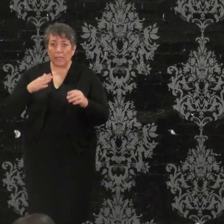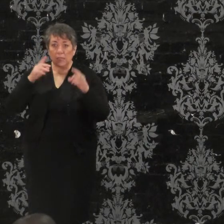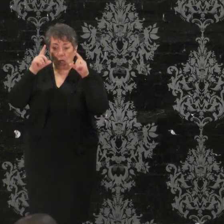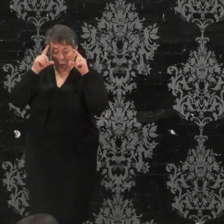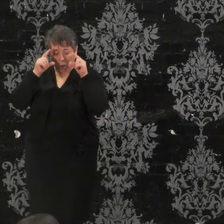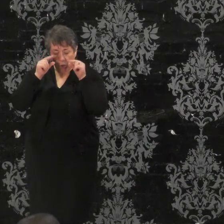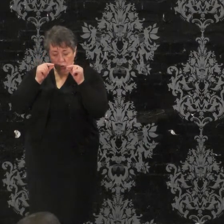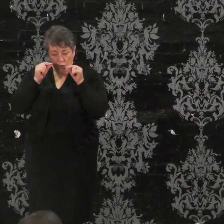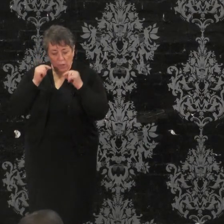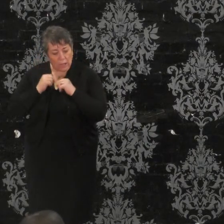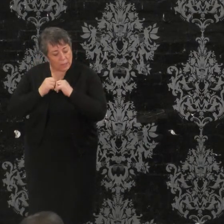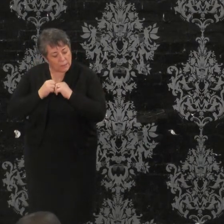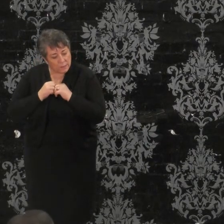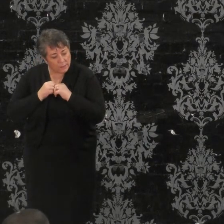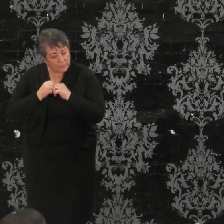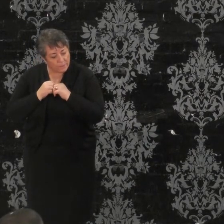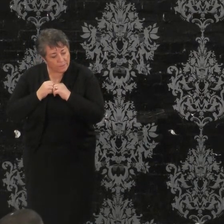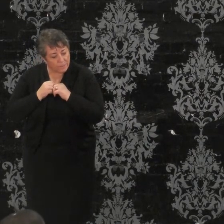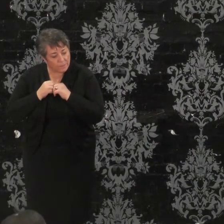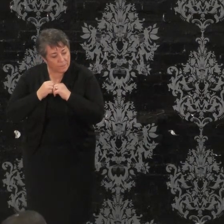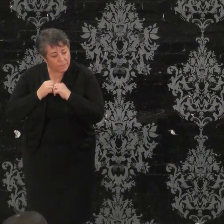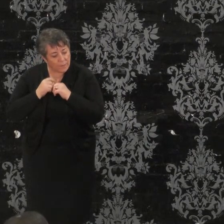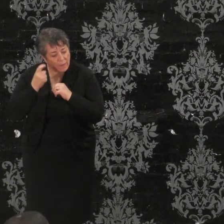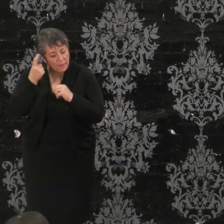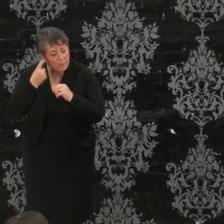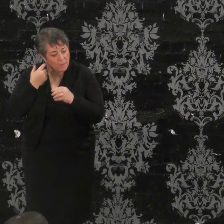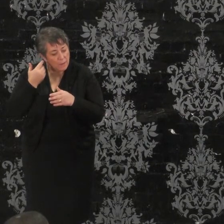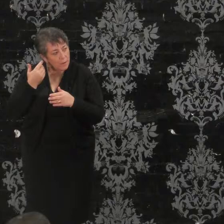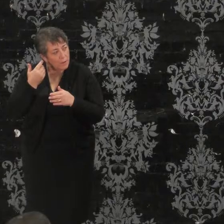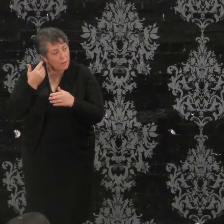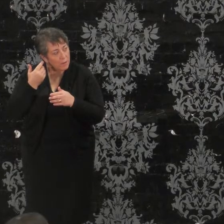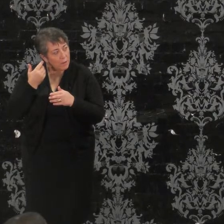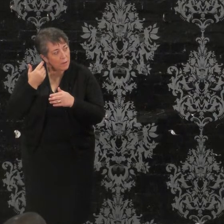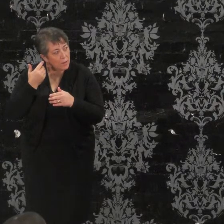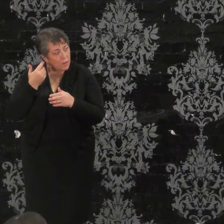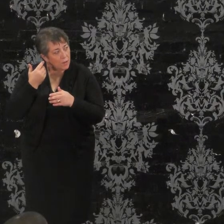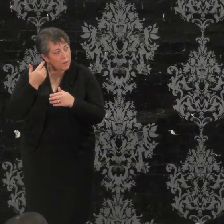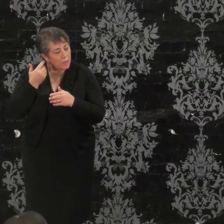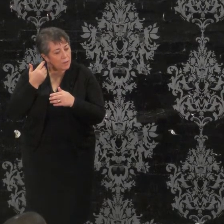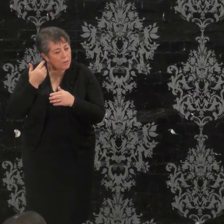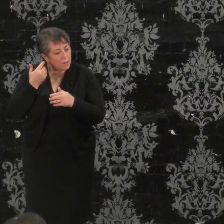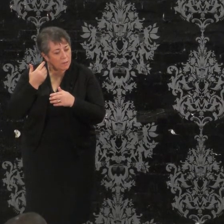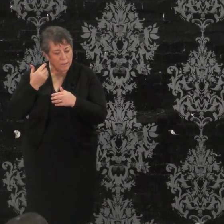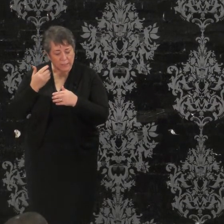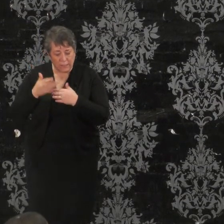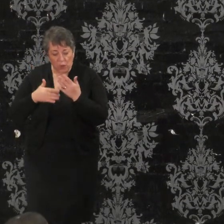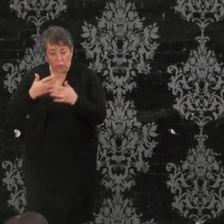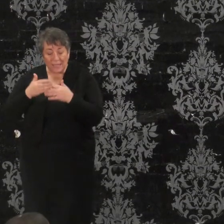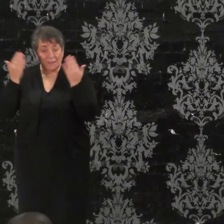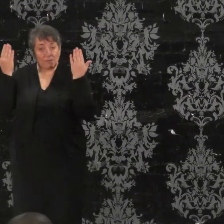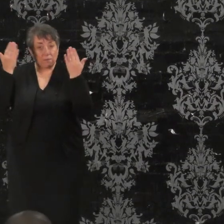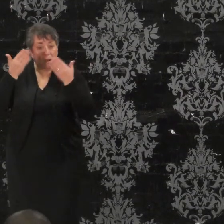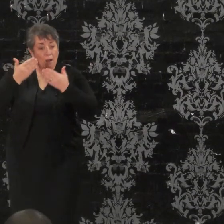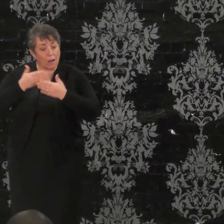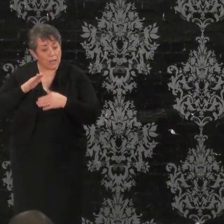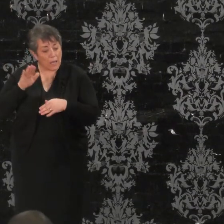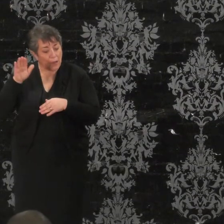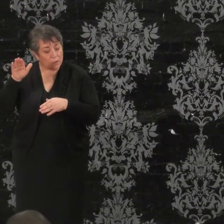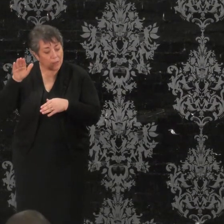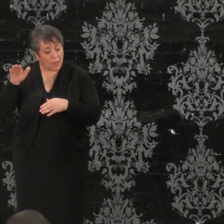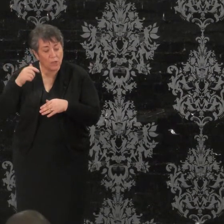story I'm about to tell. So, you're at a birthday party. It's getting dark outside. You're getting